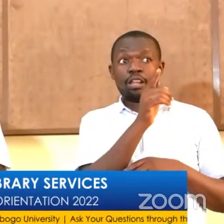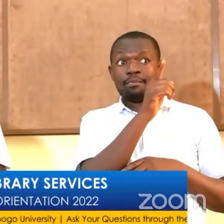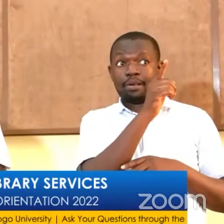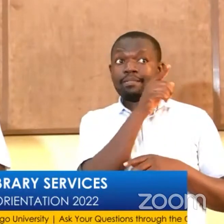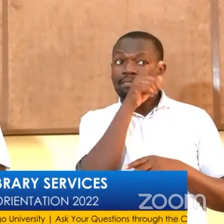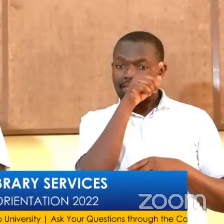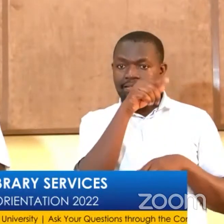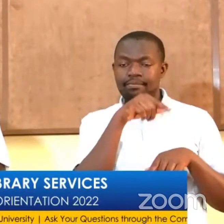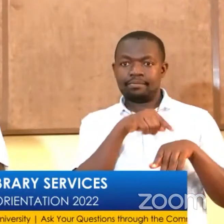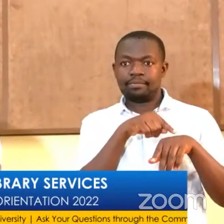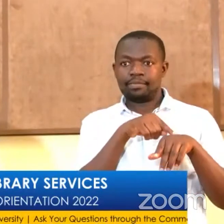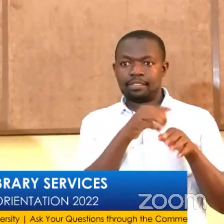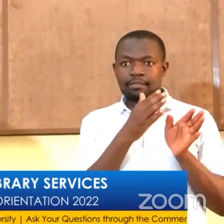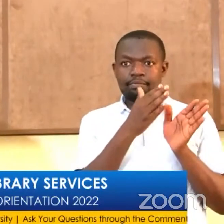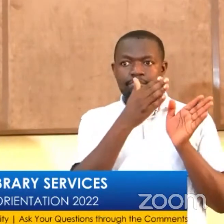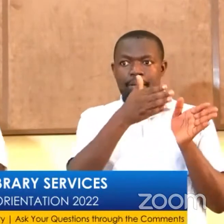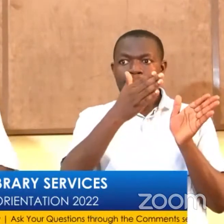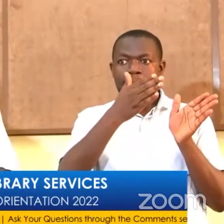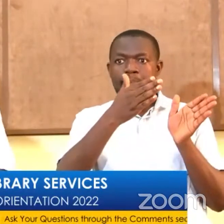time.